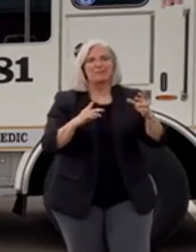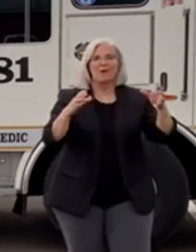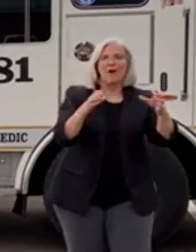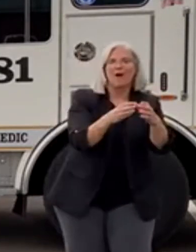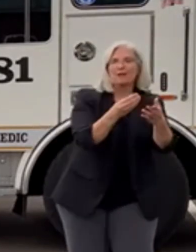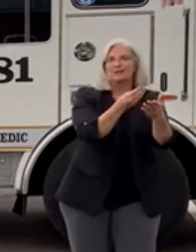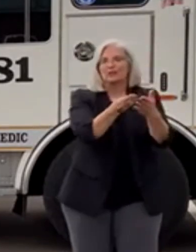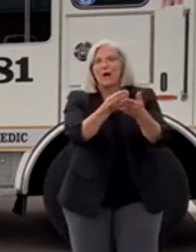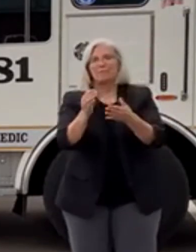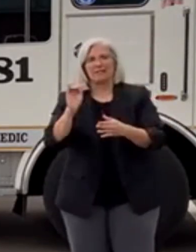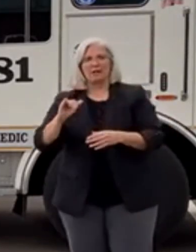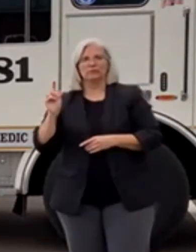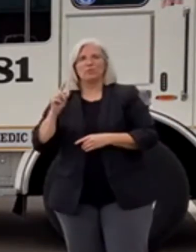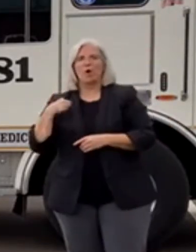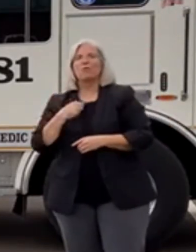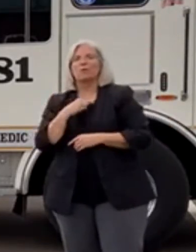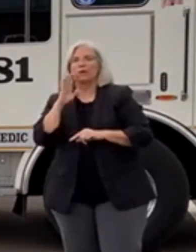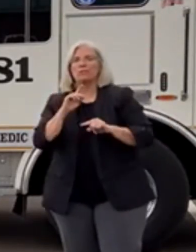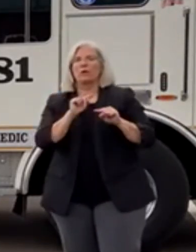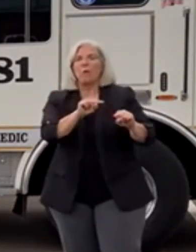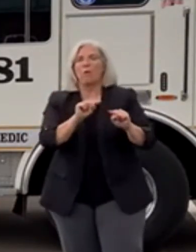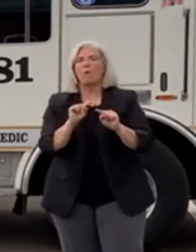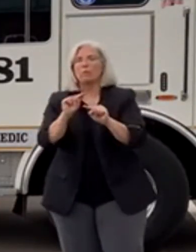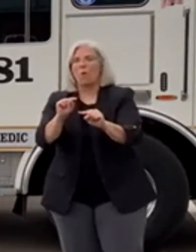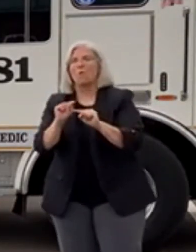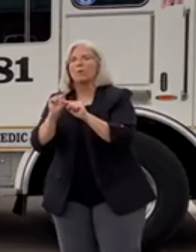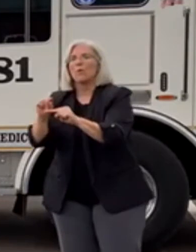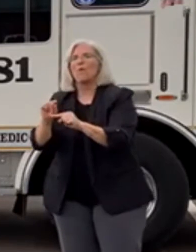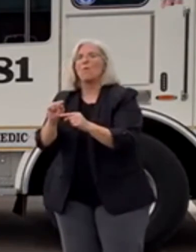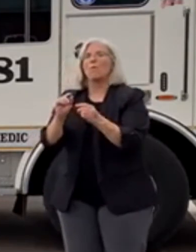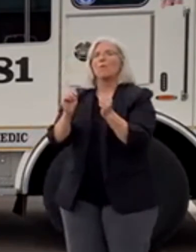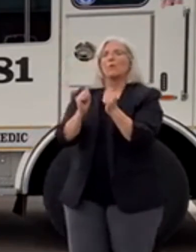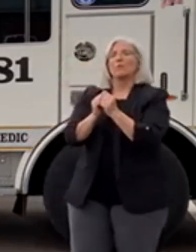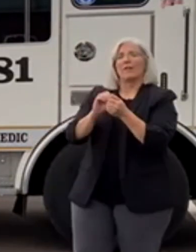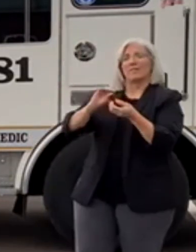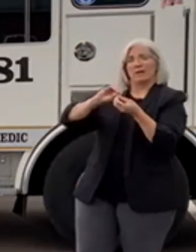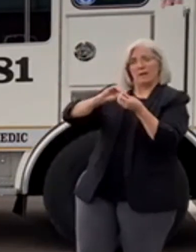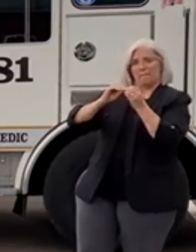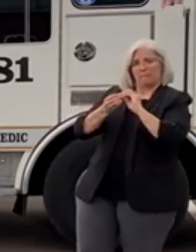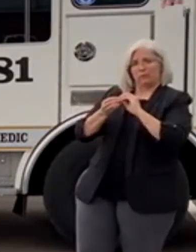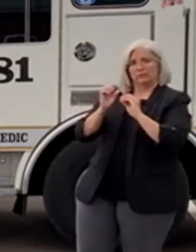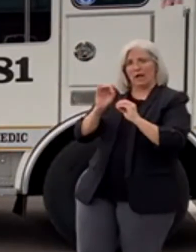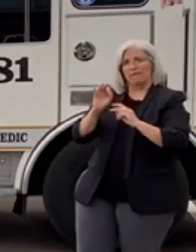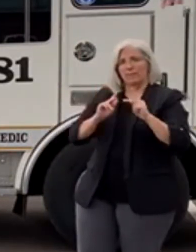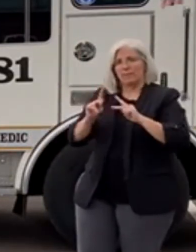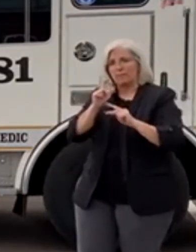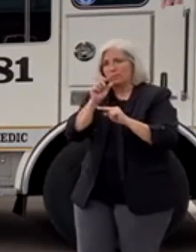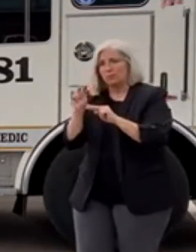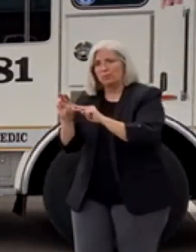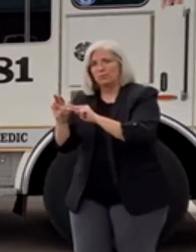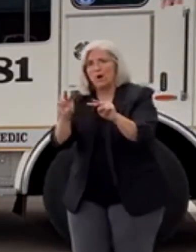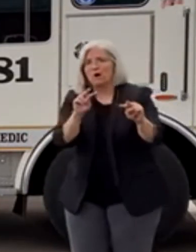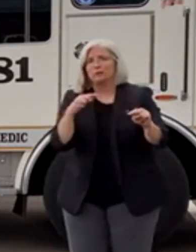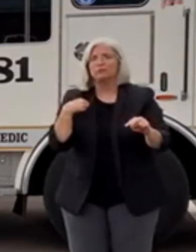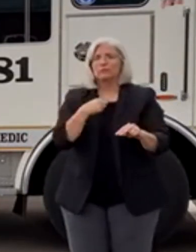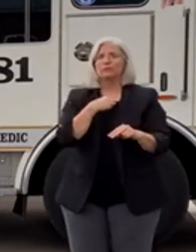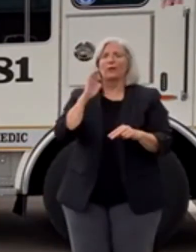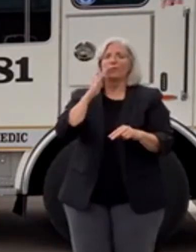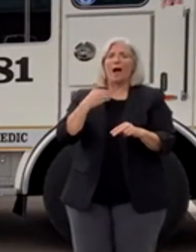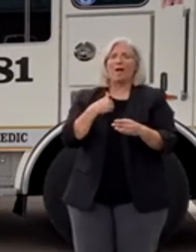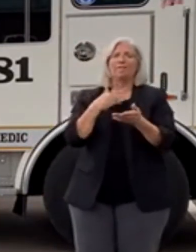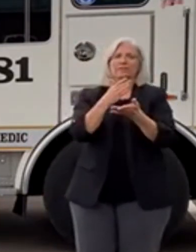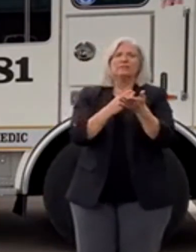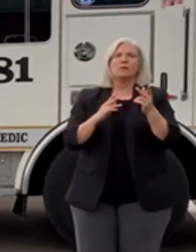well. In terms of the numbers, you know, we will have quite a few people out. And again, just depending on what we see, we will